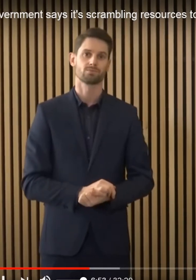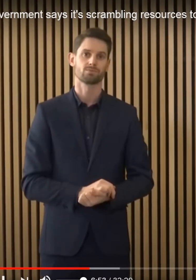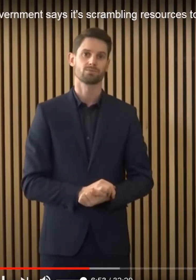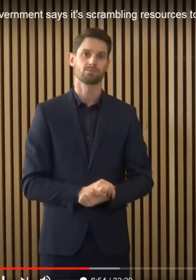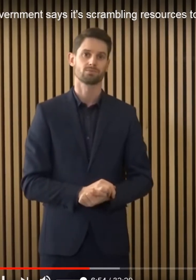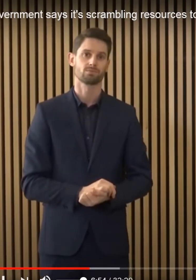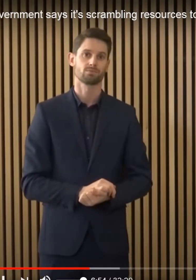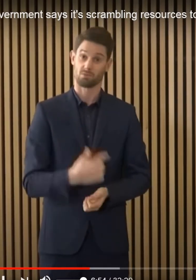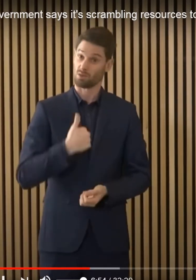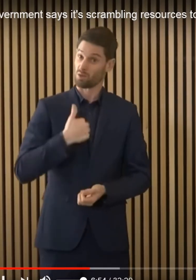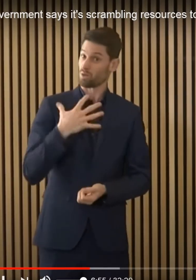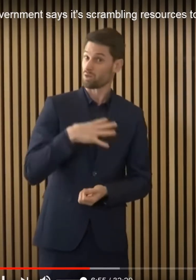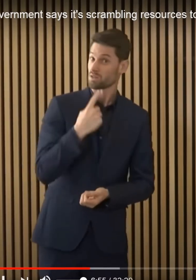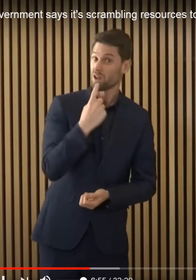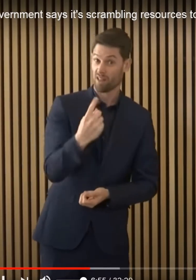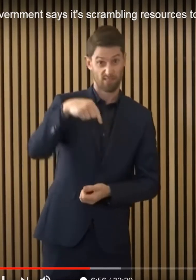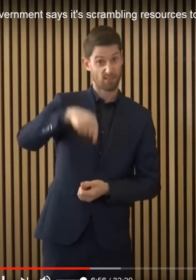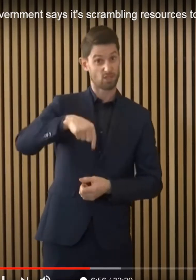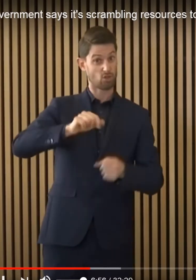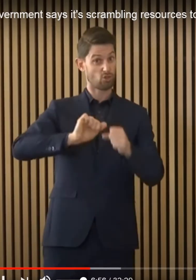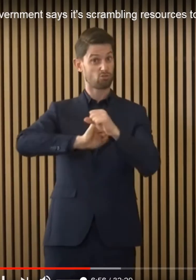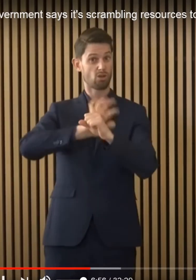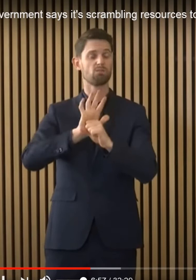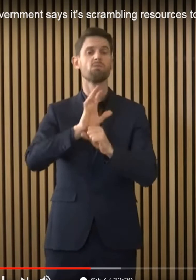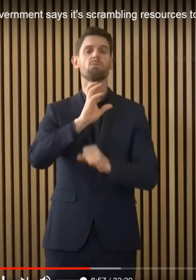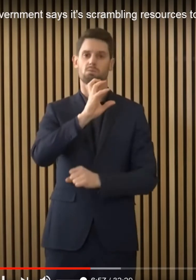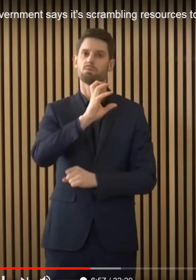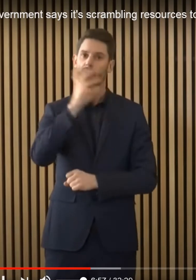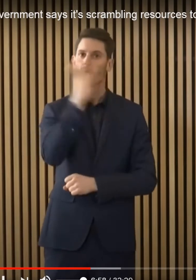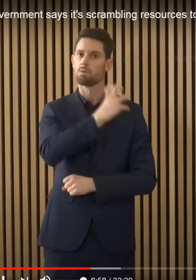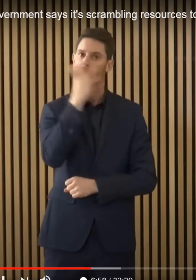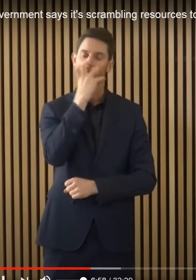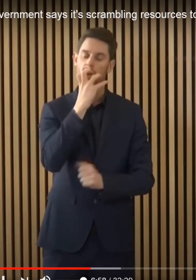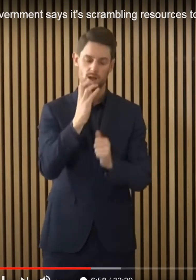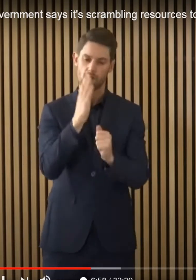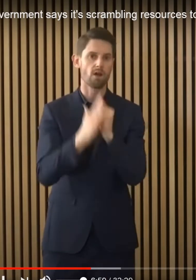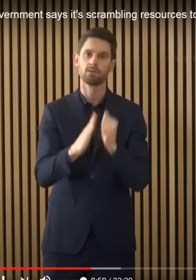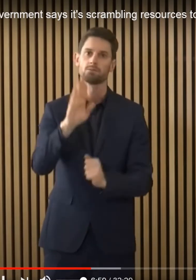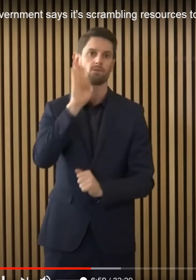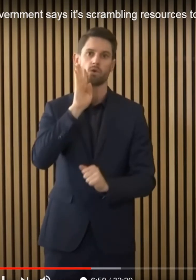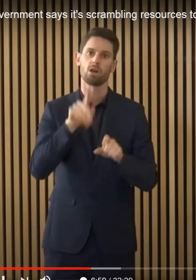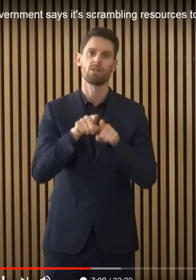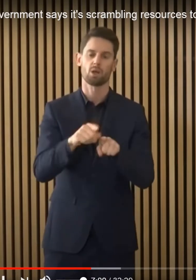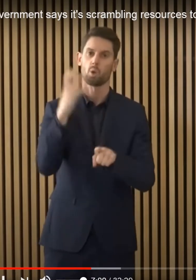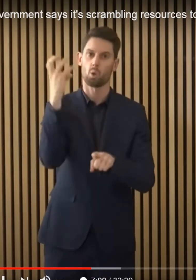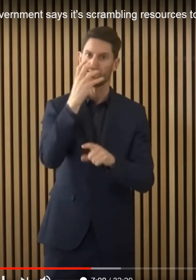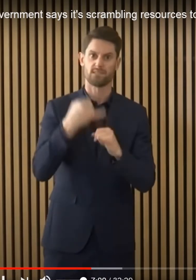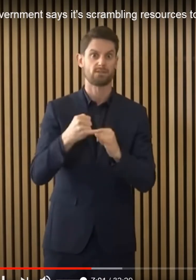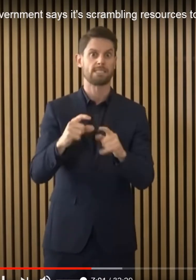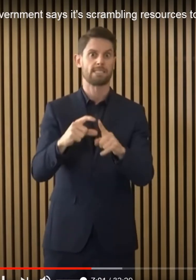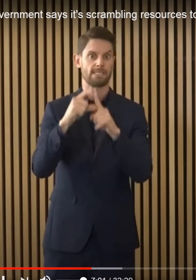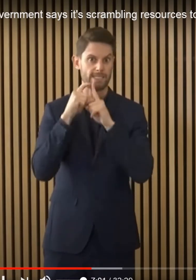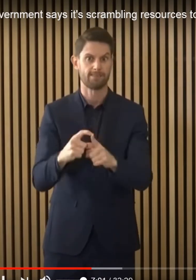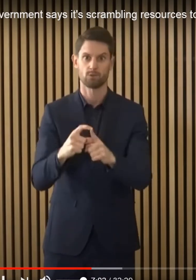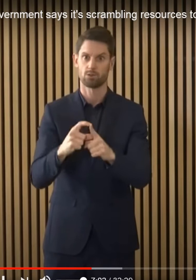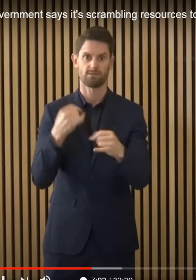an unprecedented and extremely complex and difficult situation. The other thing is, I'd